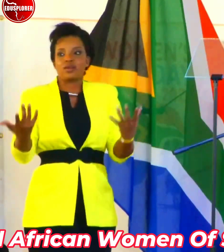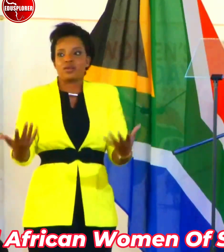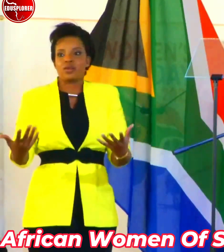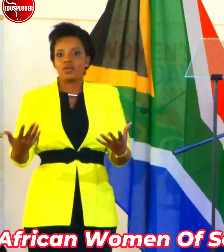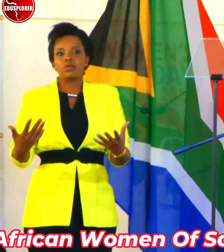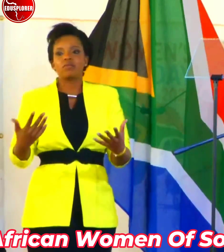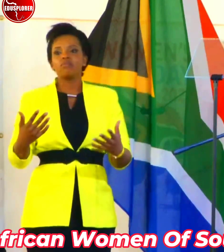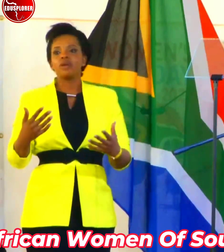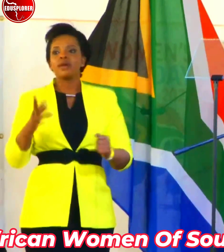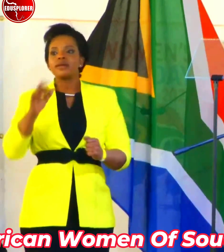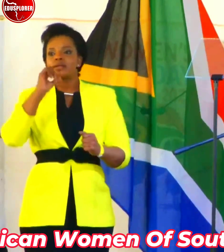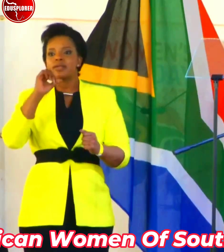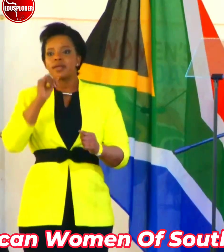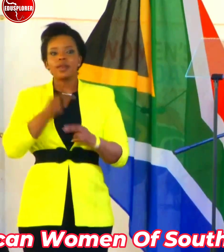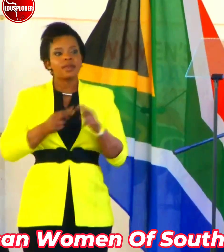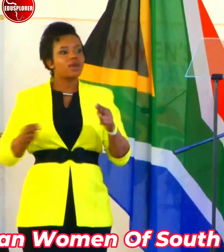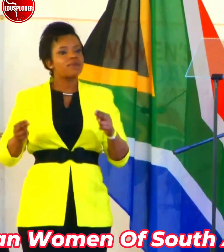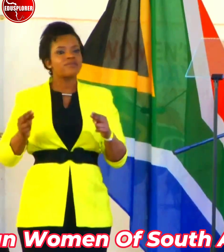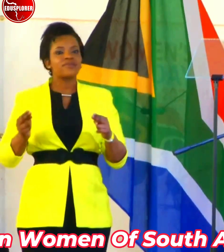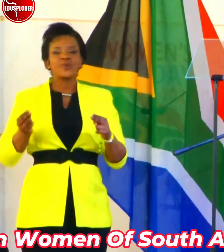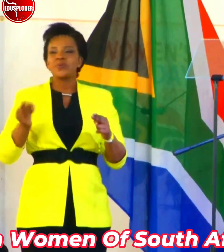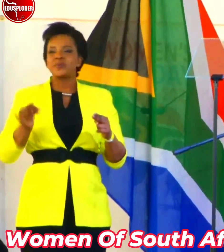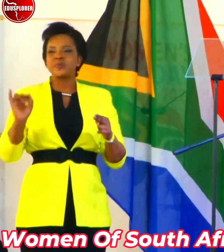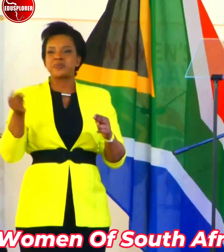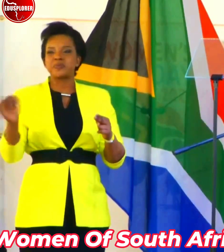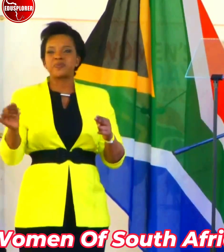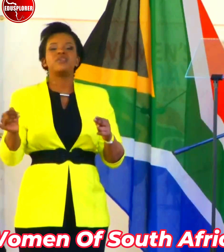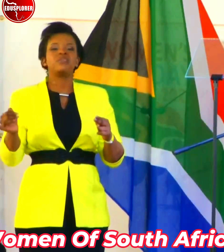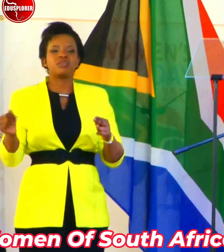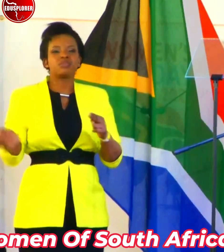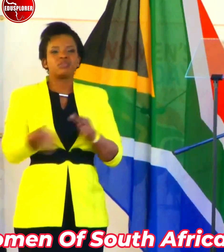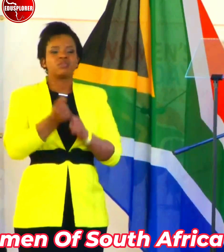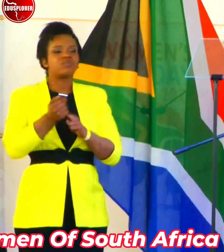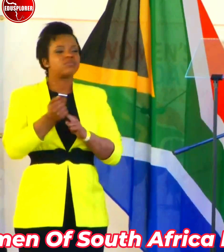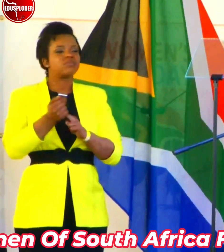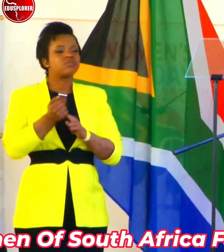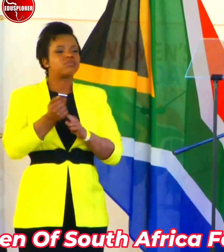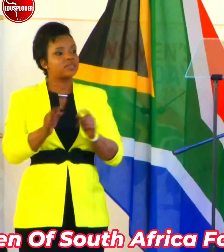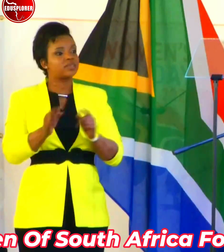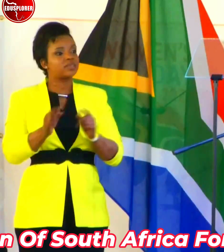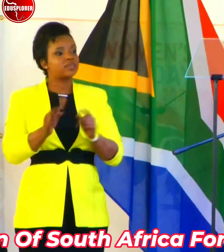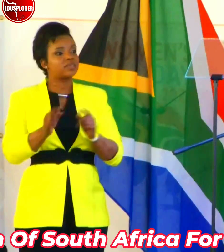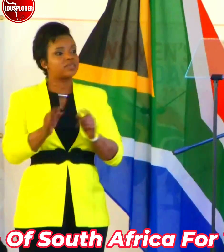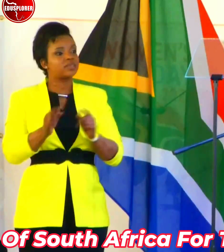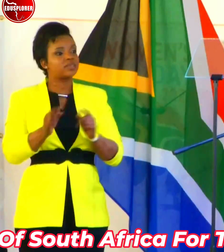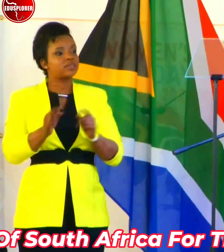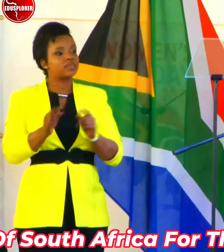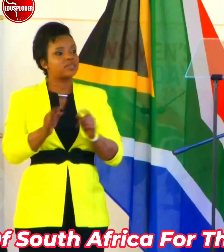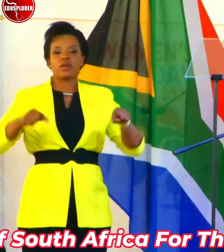sharp end. That's the determination that the women of our country have, and we applaud you for